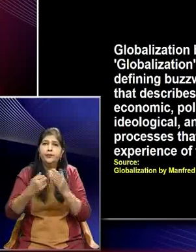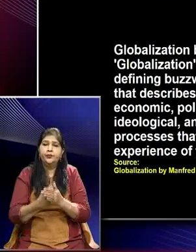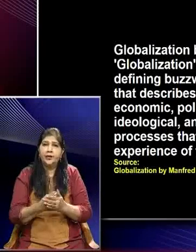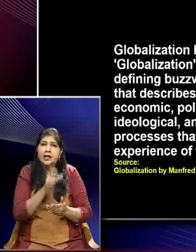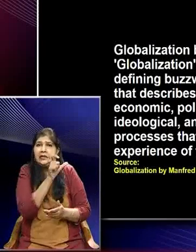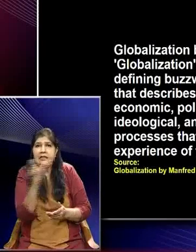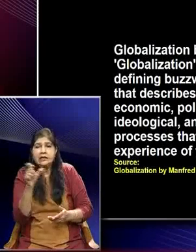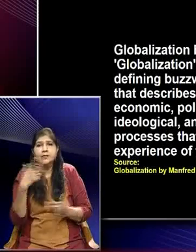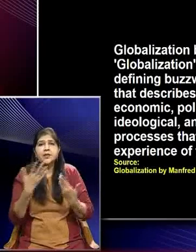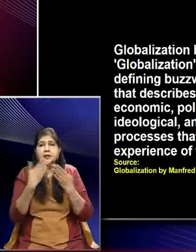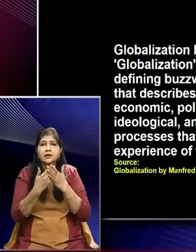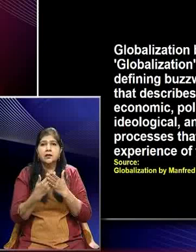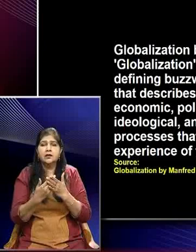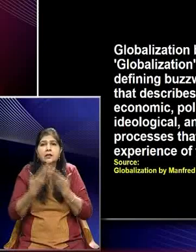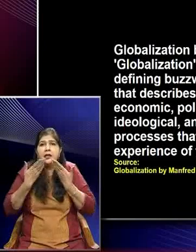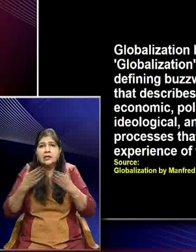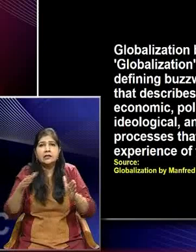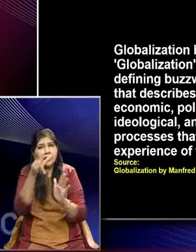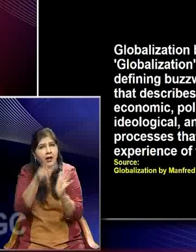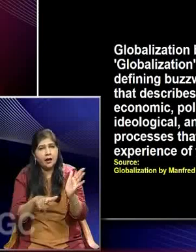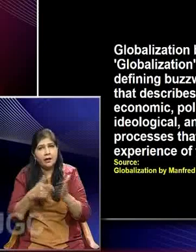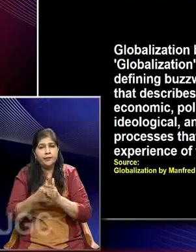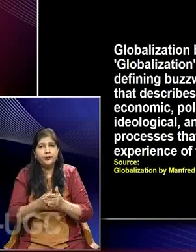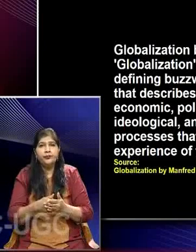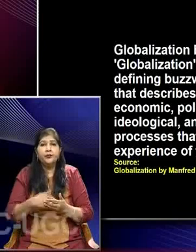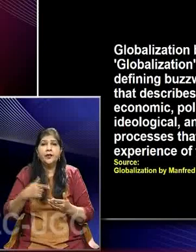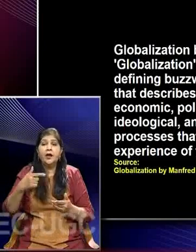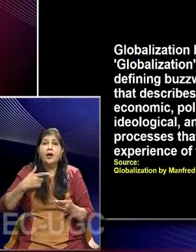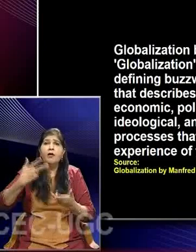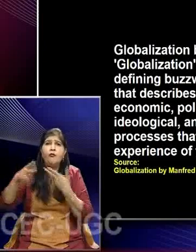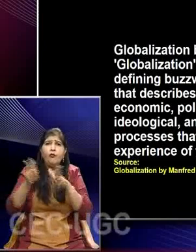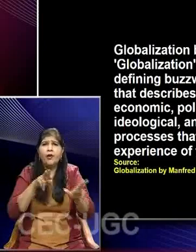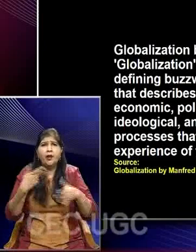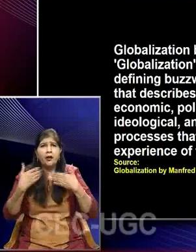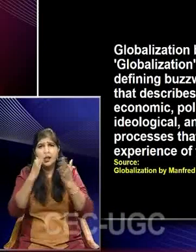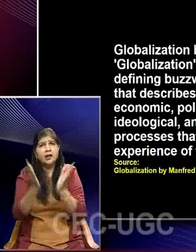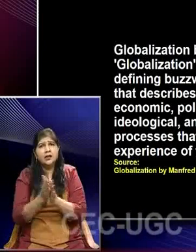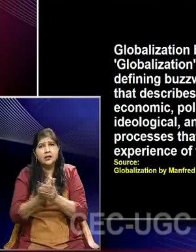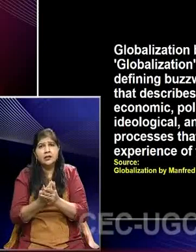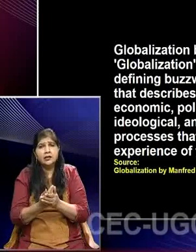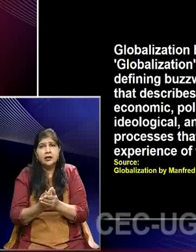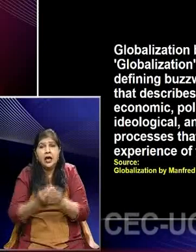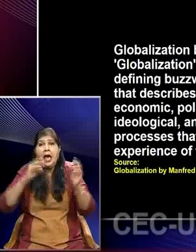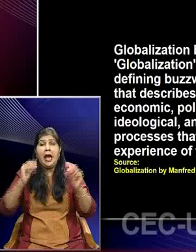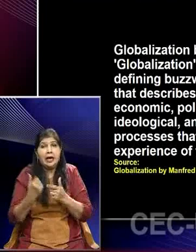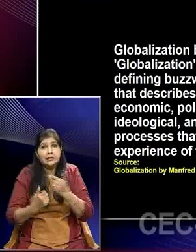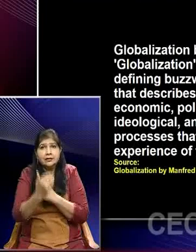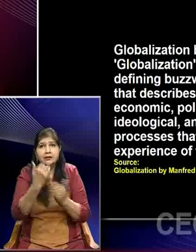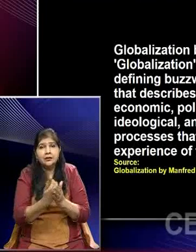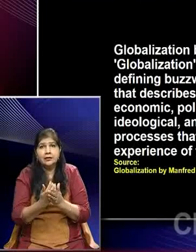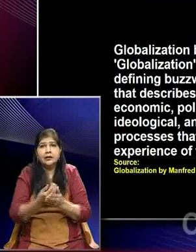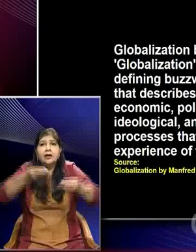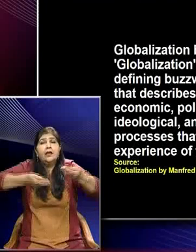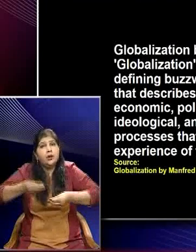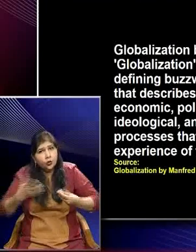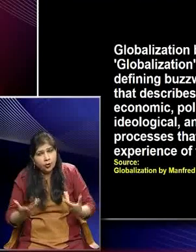term that describes a variety of accelerating